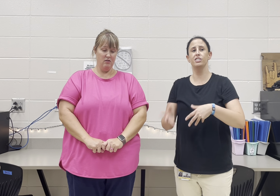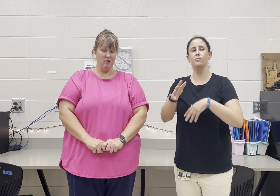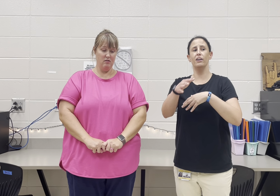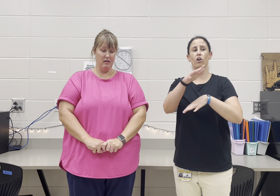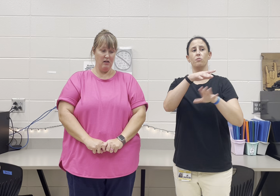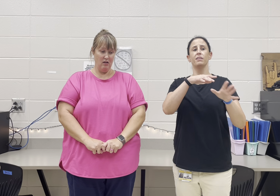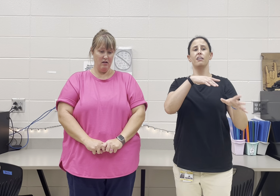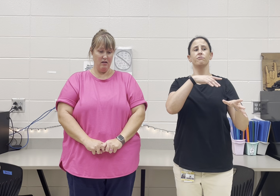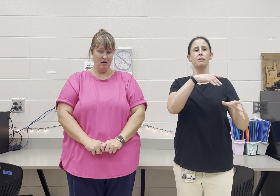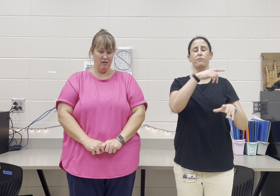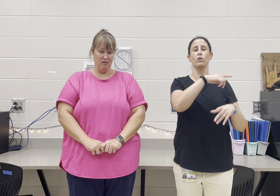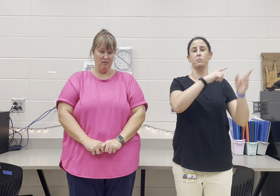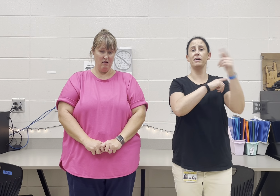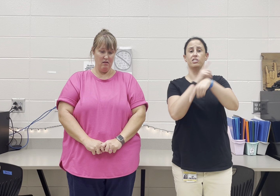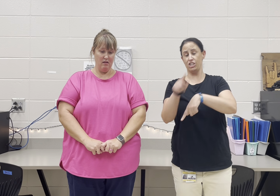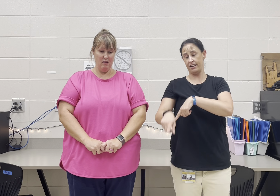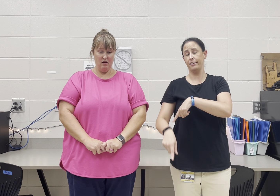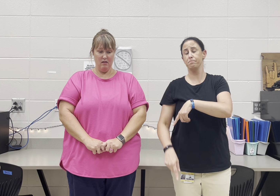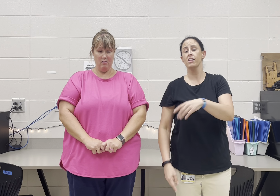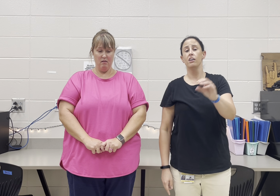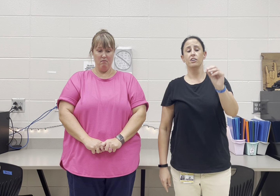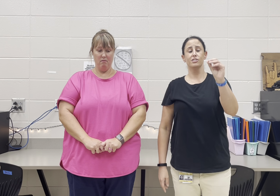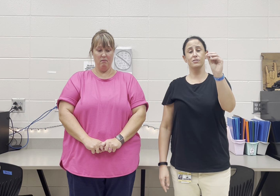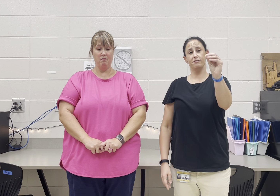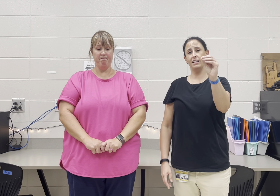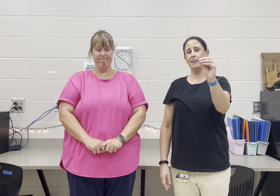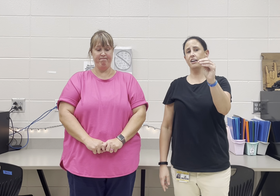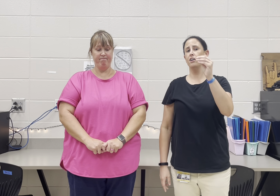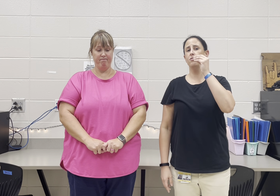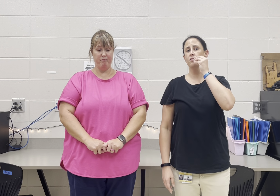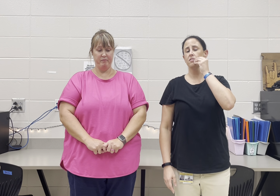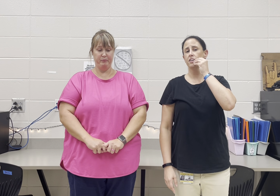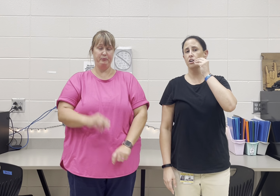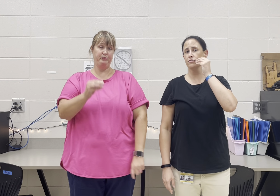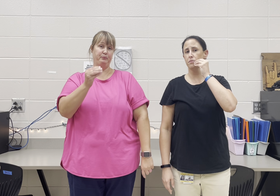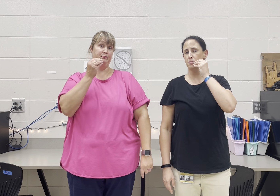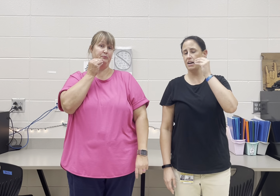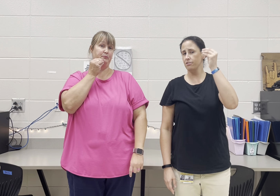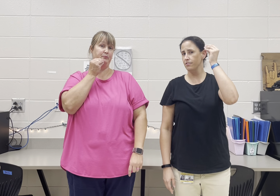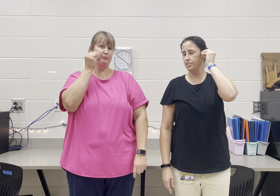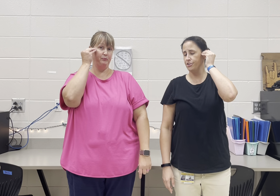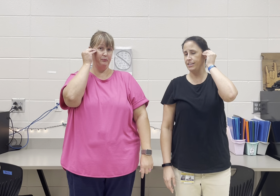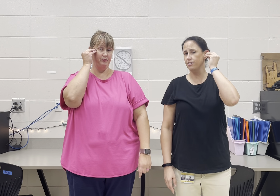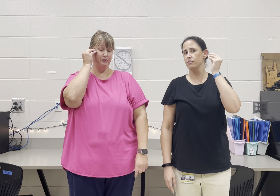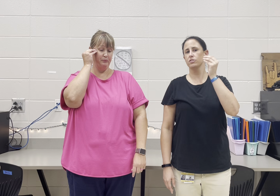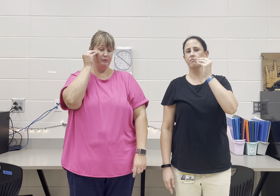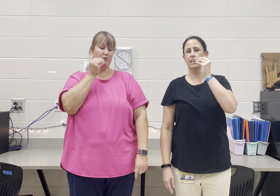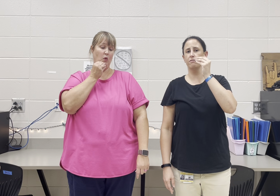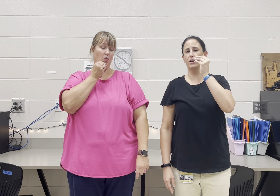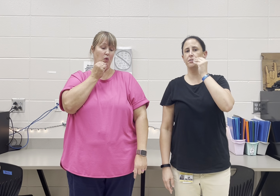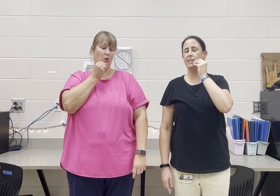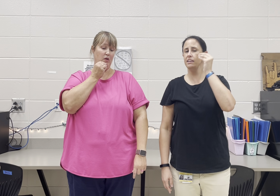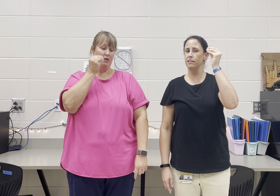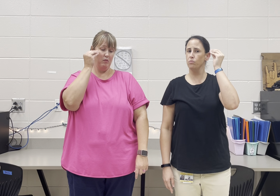at home, not right before I'm about to check it. So it's a flat O, goes from your mouth to your ear. Think of where you eat and where you